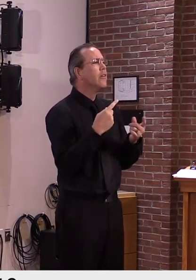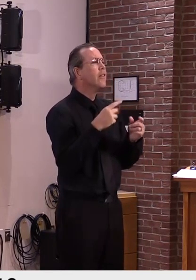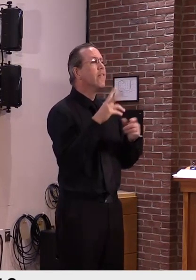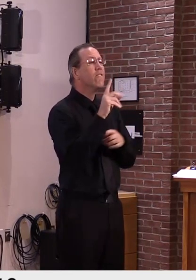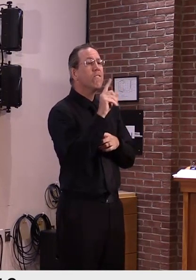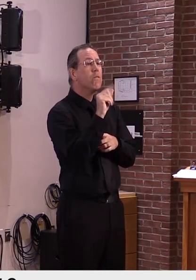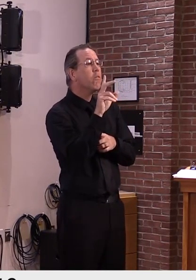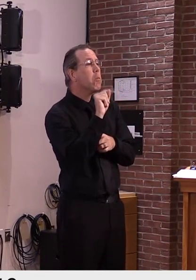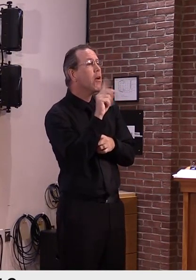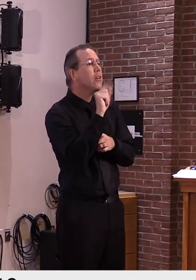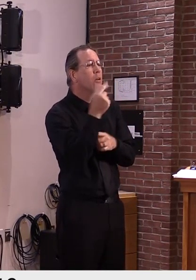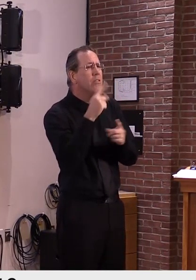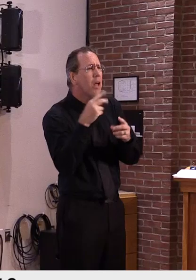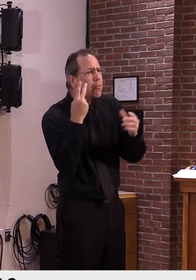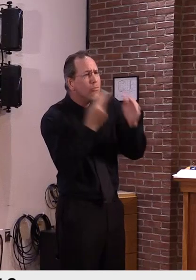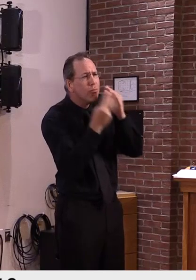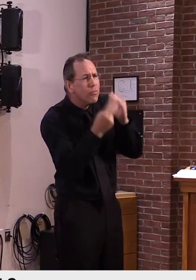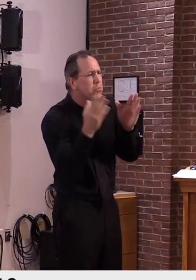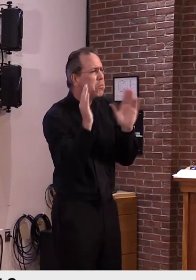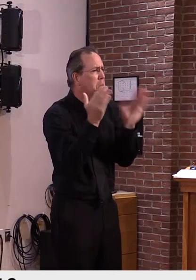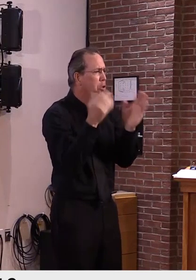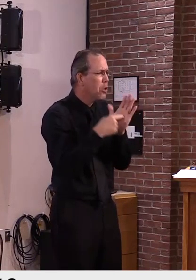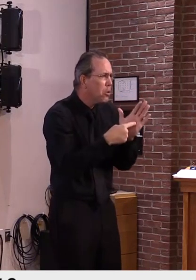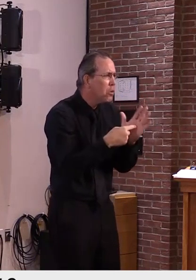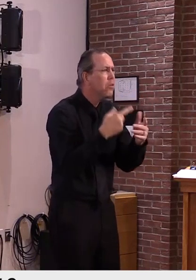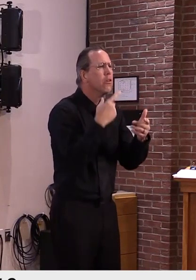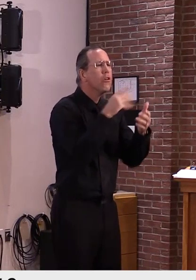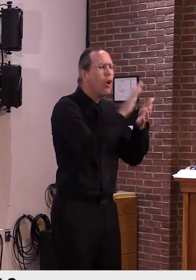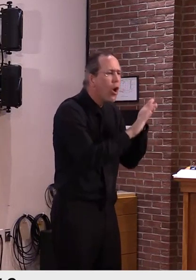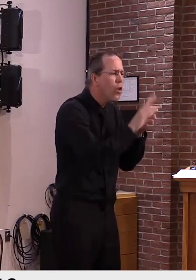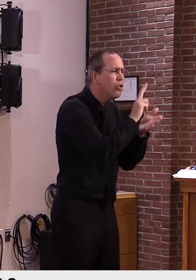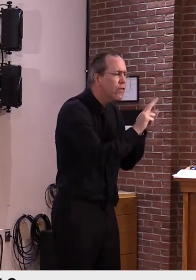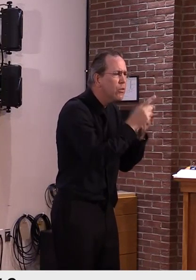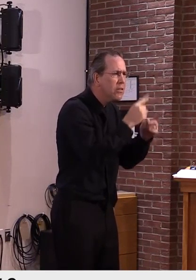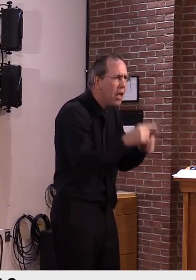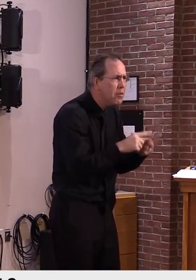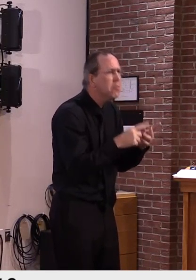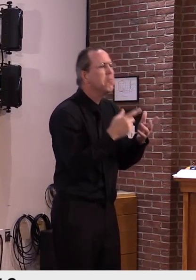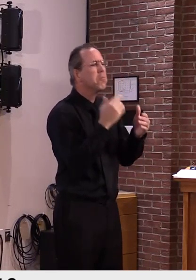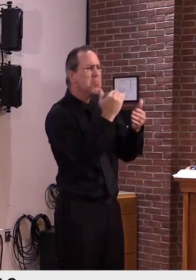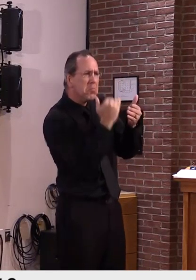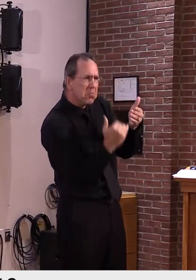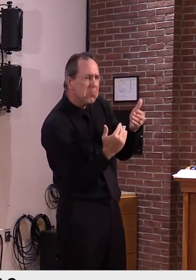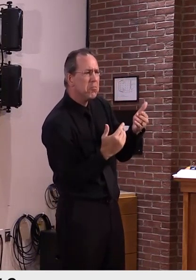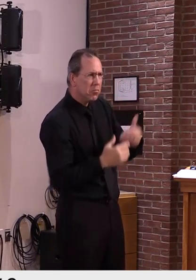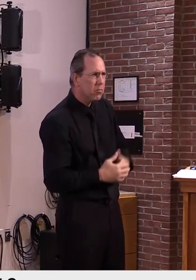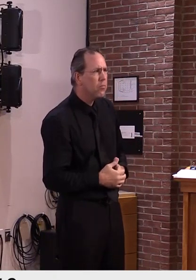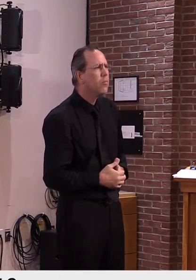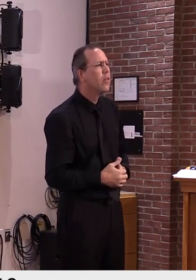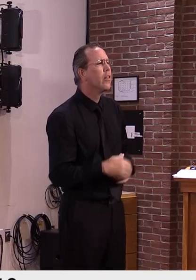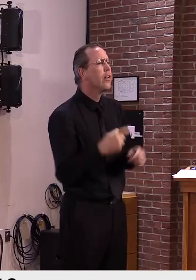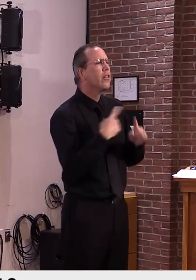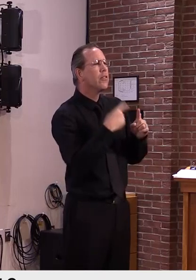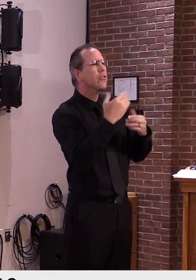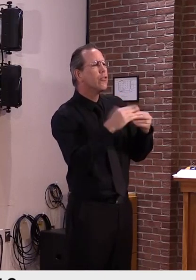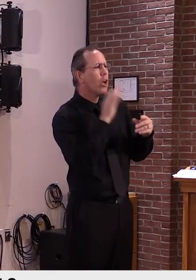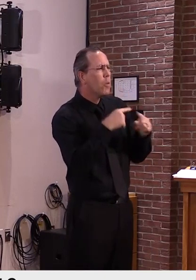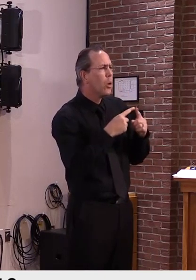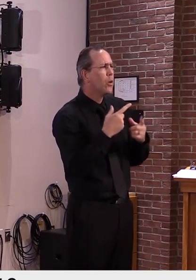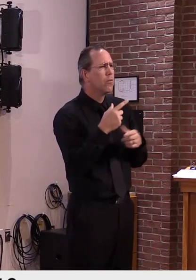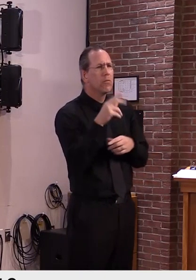a higher education and K-12 update on data, and then completing it with the regional information and the